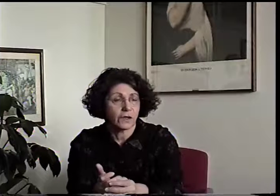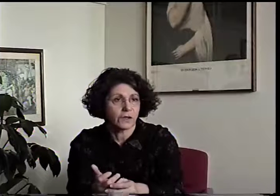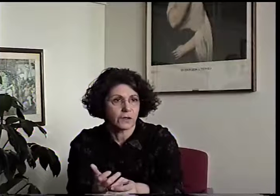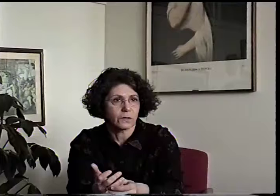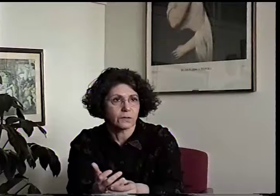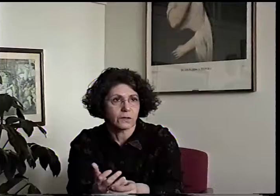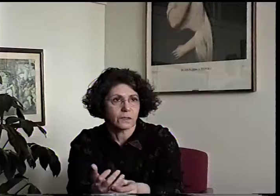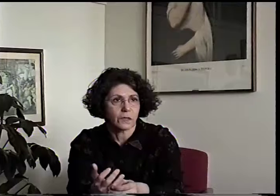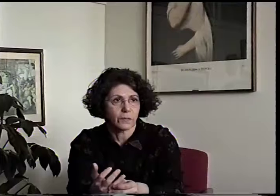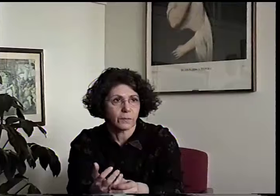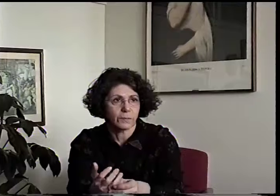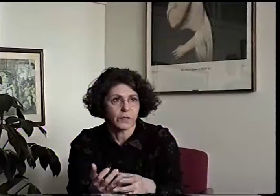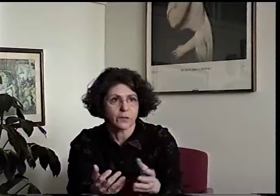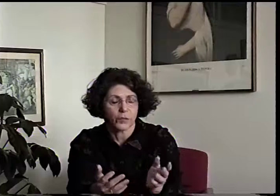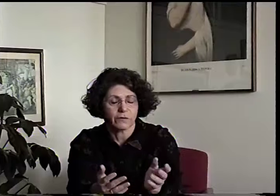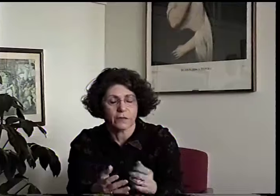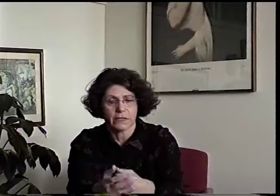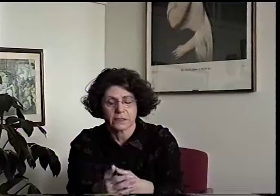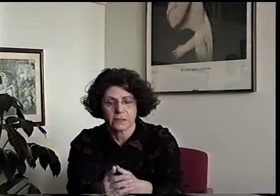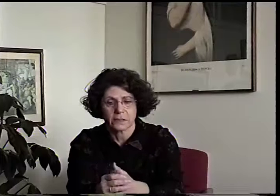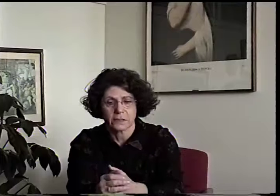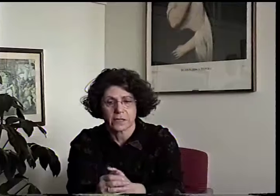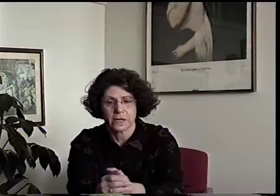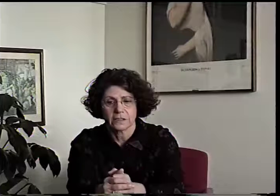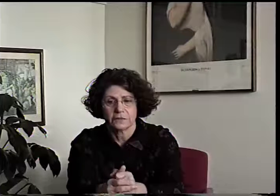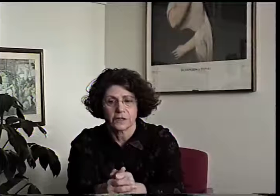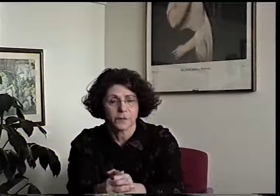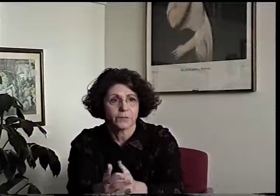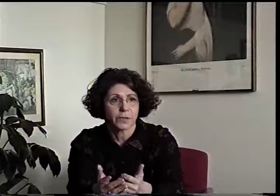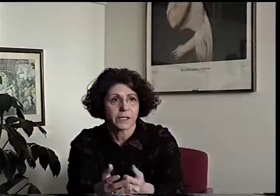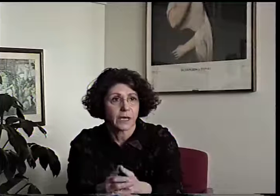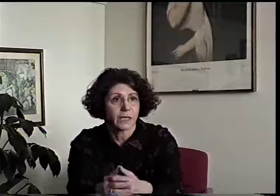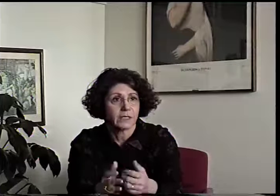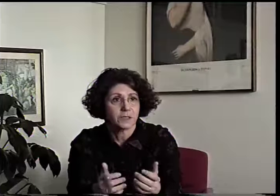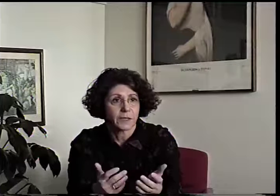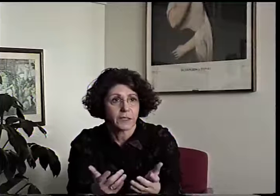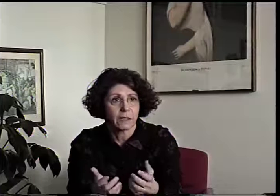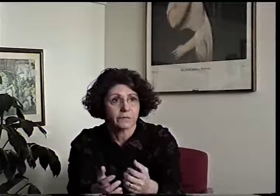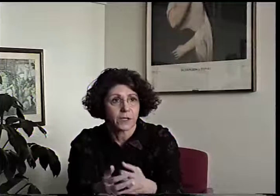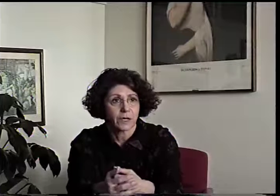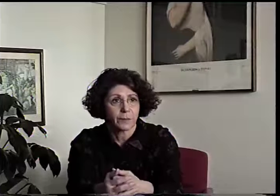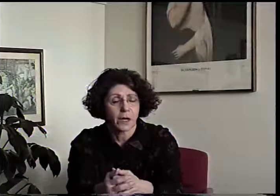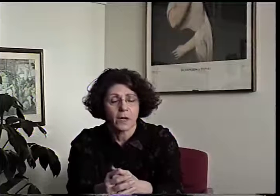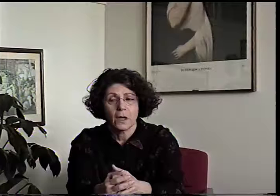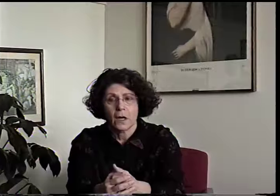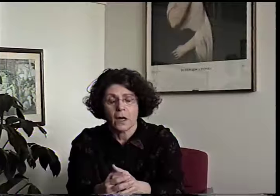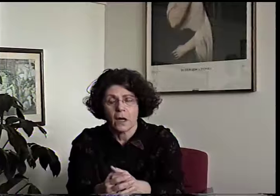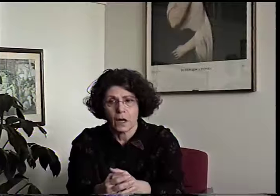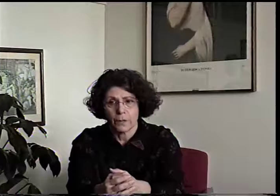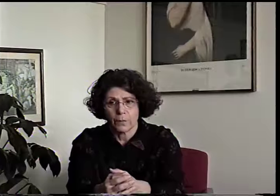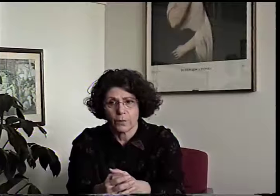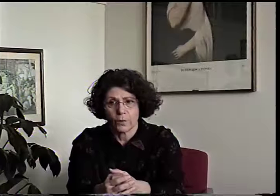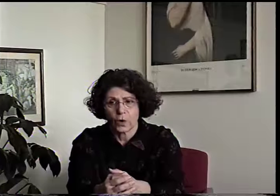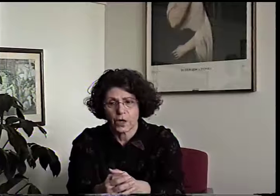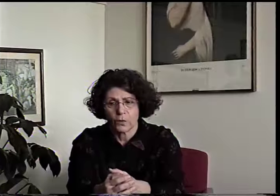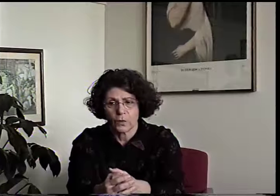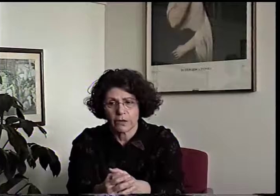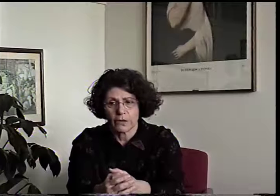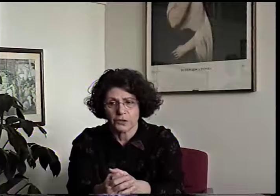young girl, because one of Clayton's activities before he died, he spent a lot of time working with young